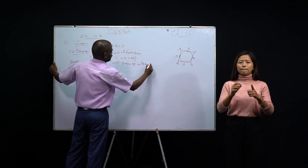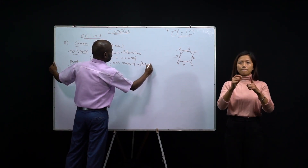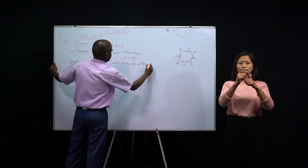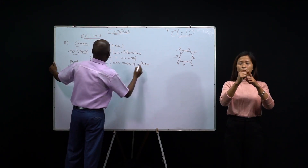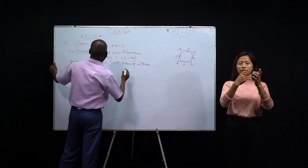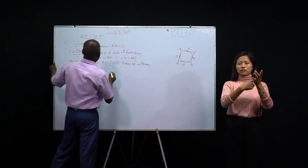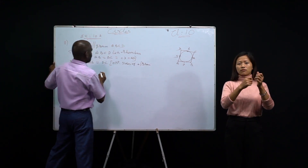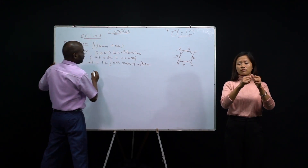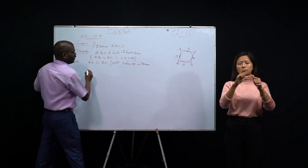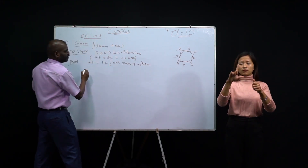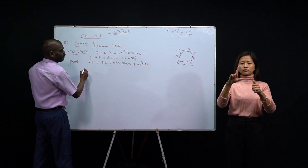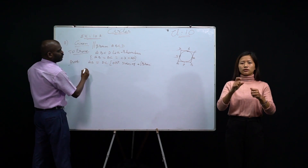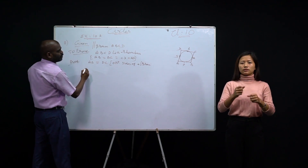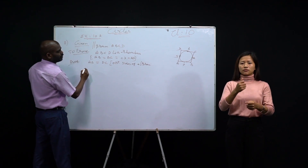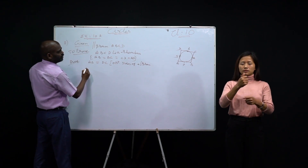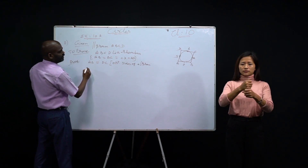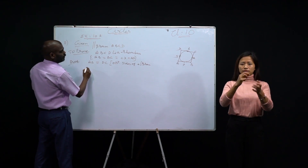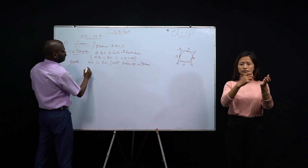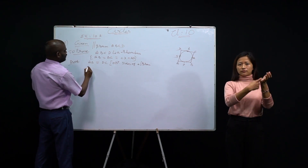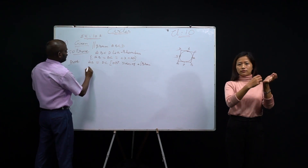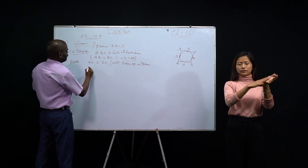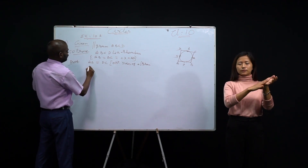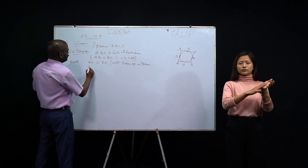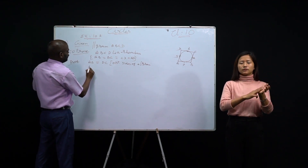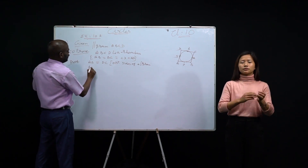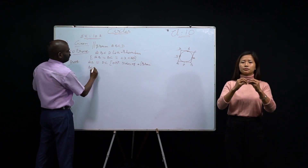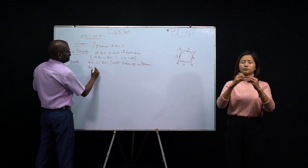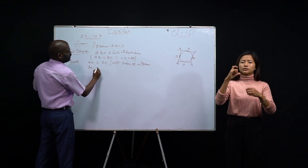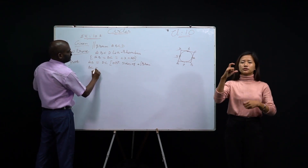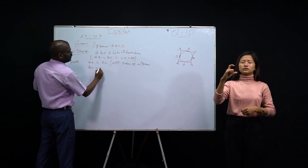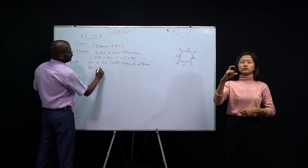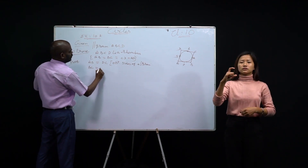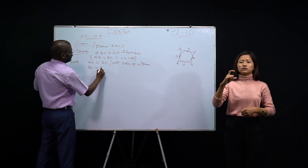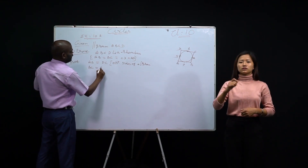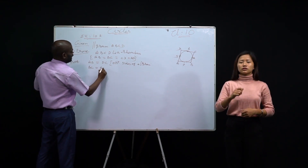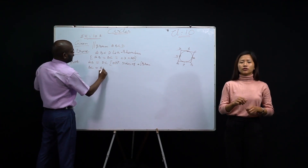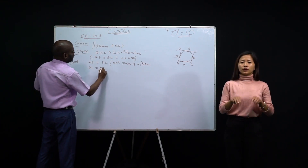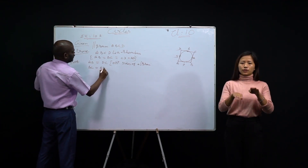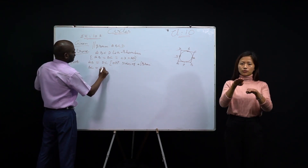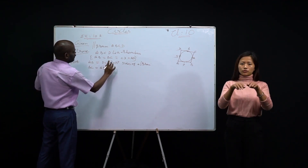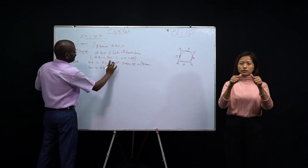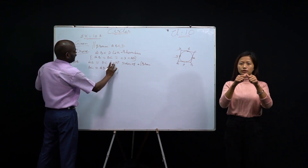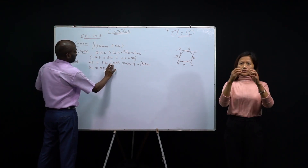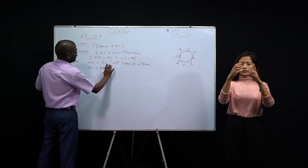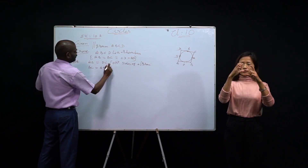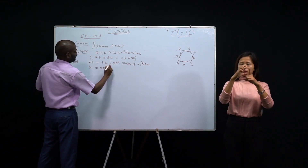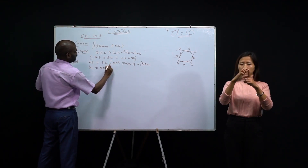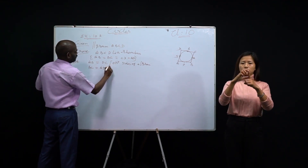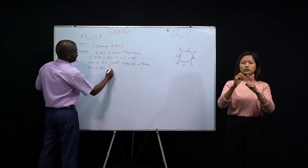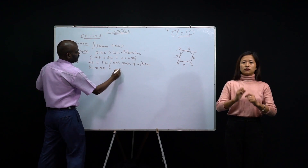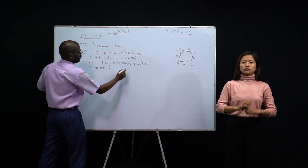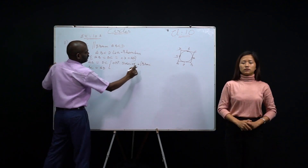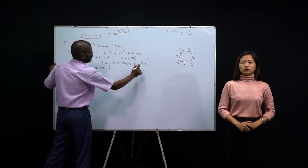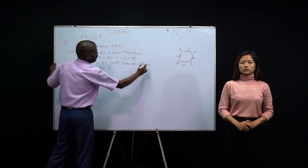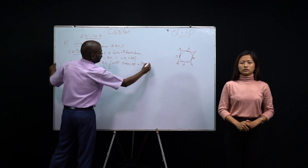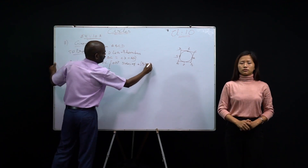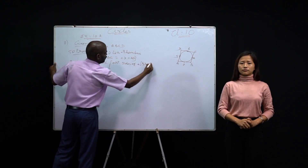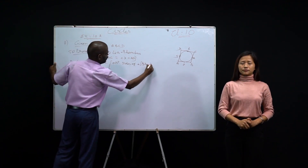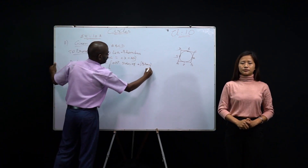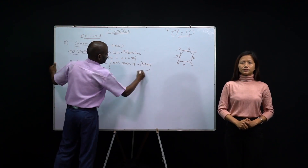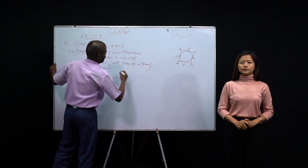parallelogram. What about BC? BC equal to AD. Right?